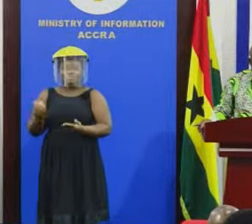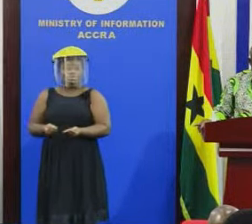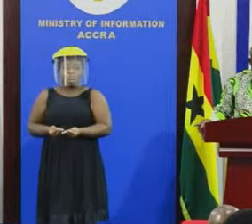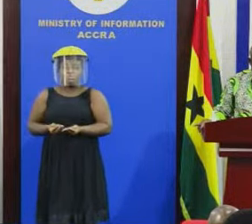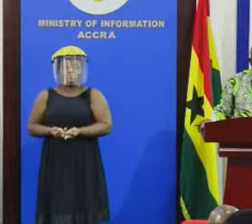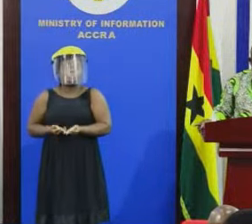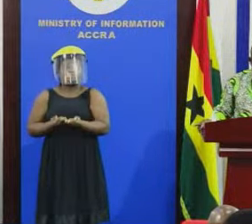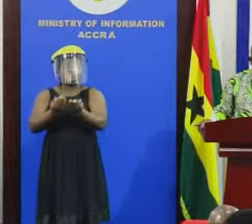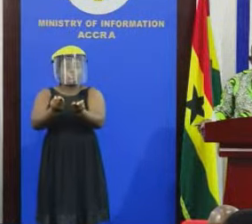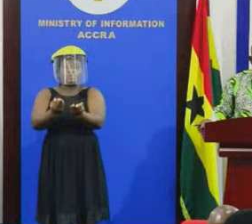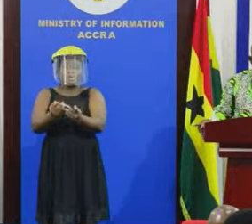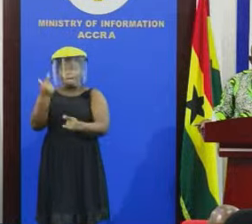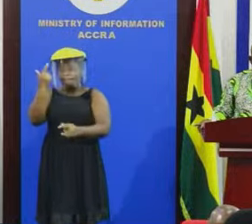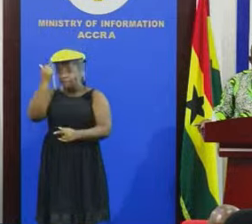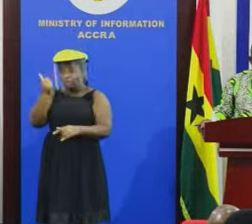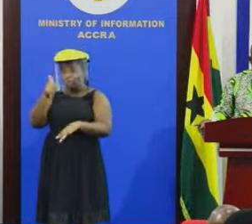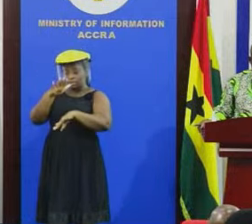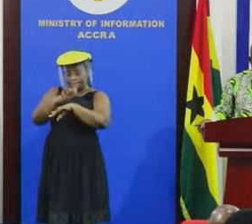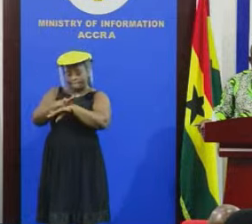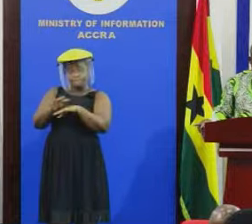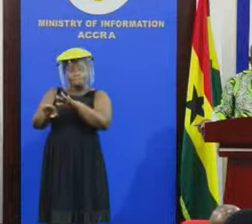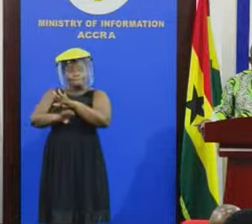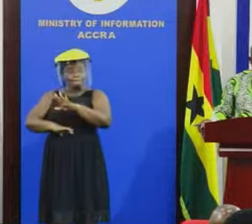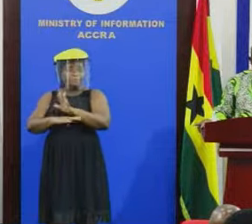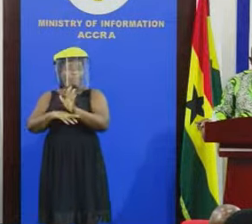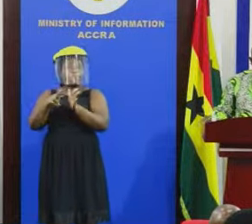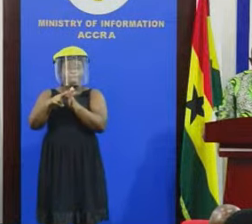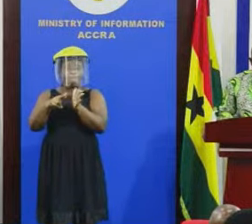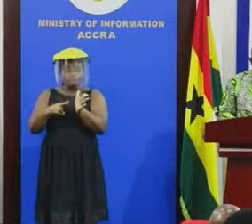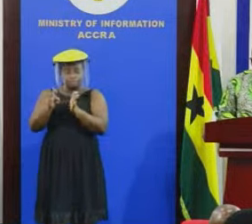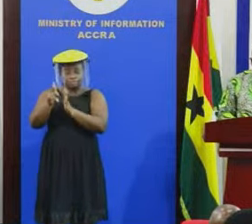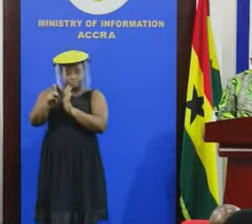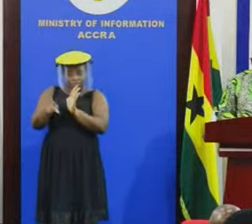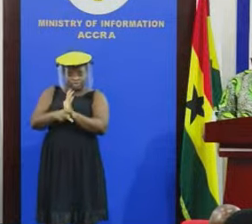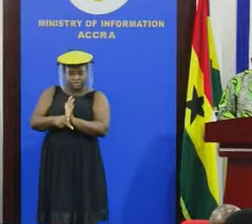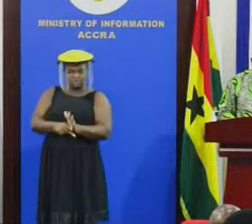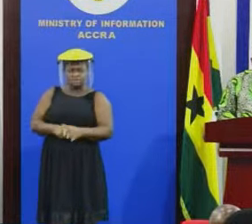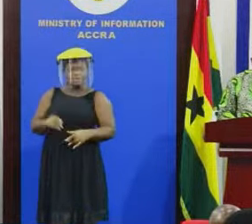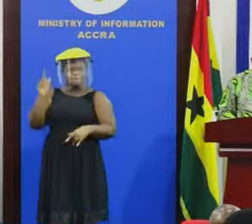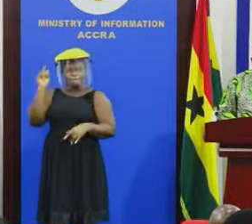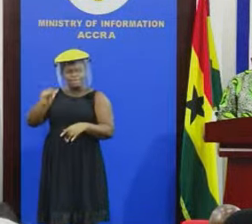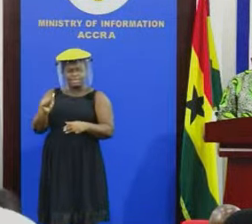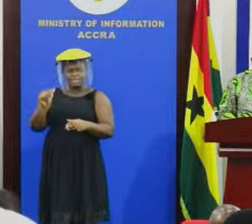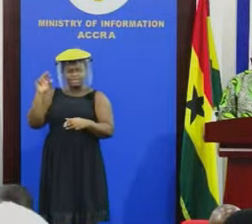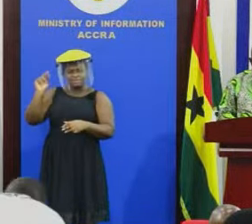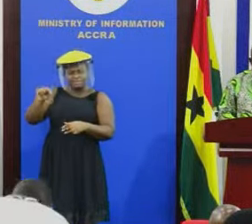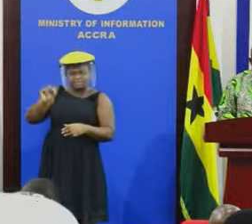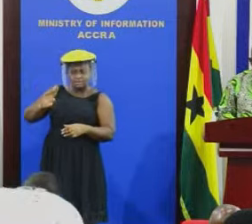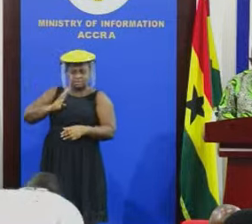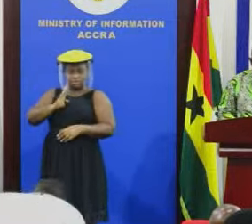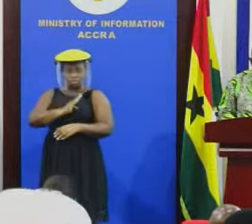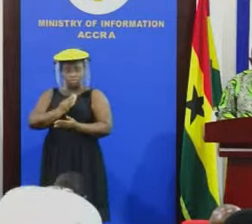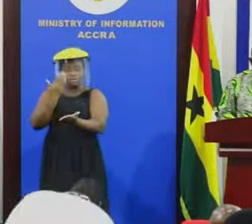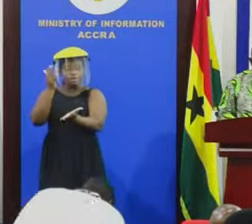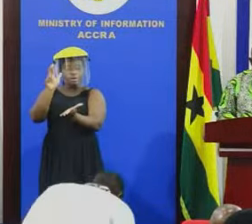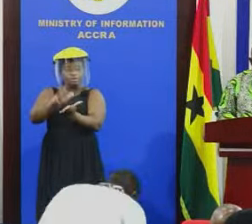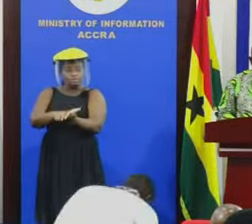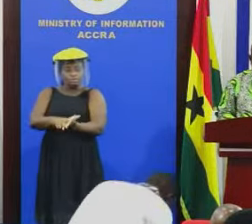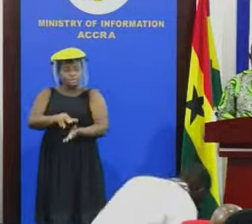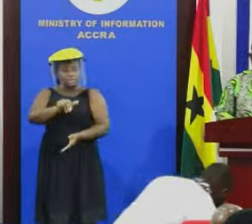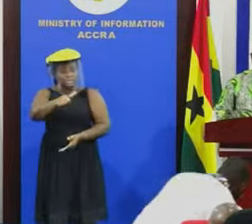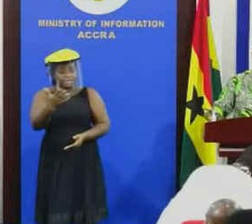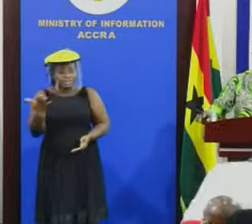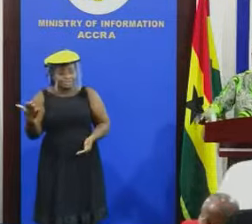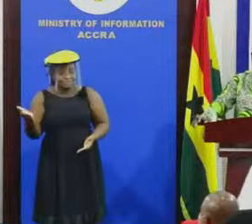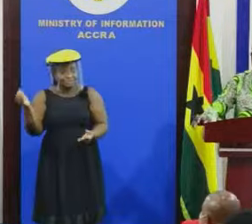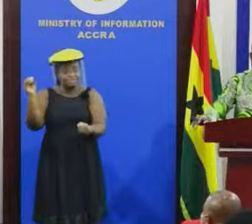recommendations because they border on policy, and you require a board approval to do some of the things that have been suggested in there. So, Captain, is there something